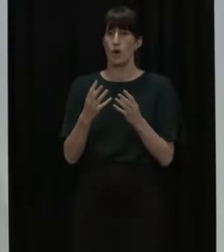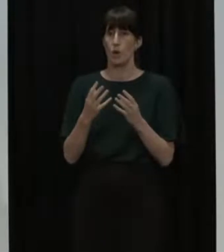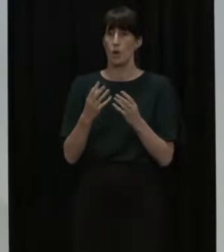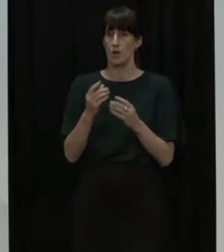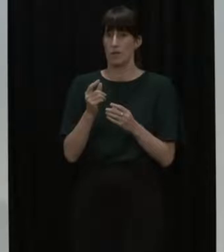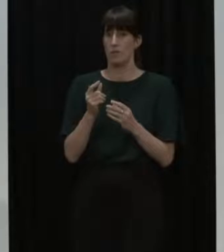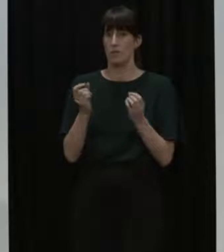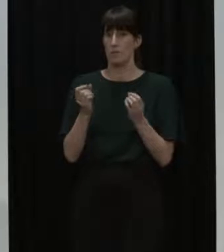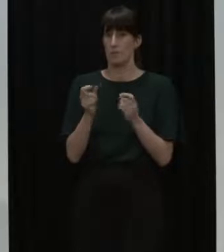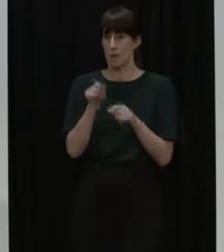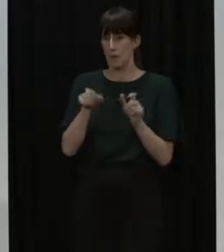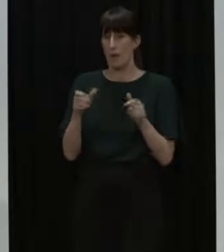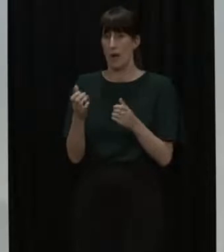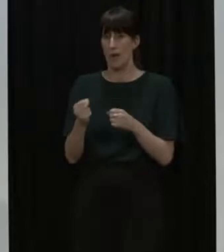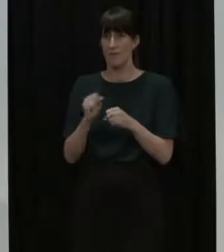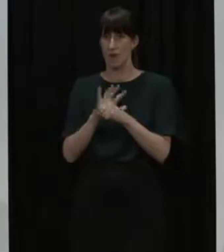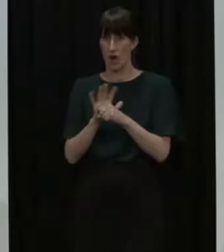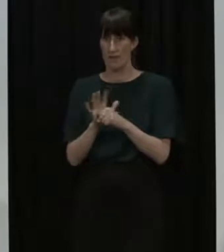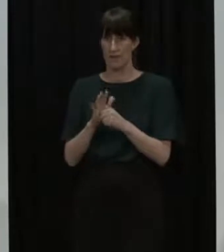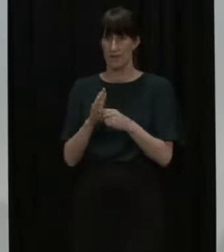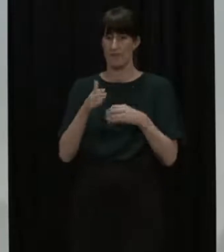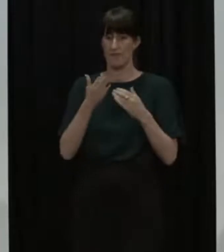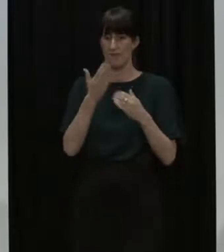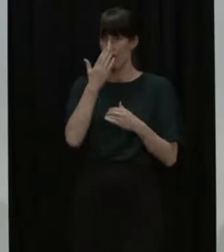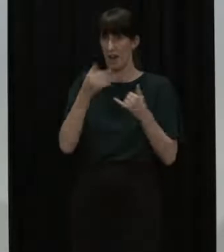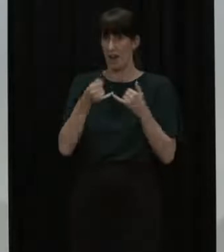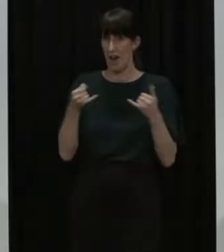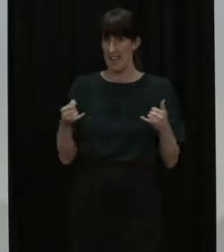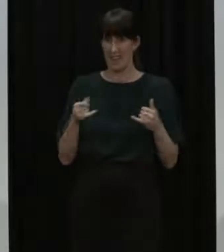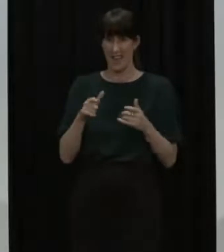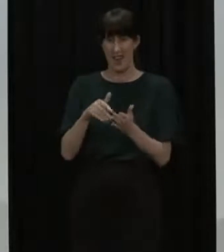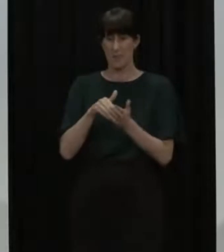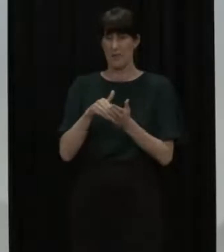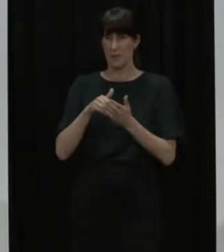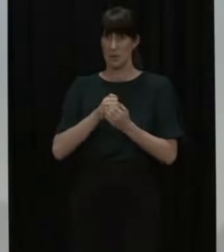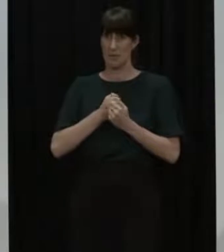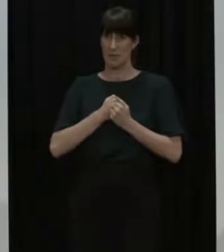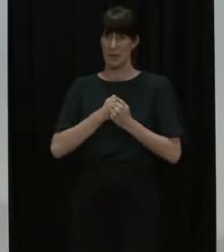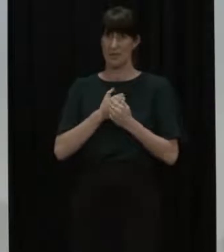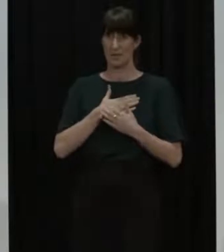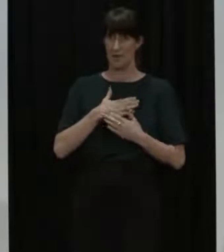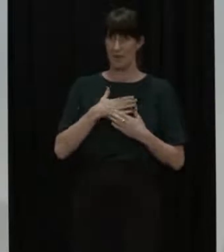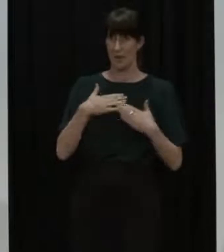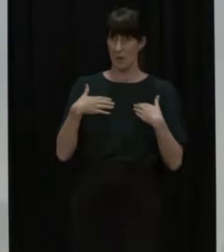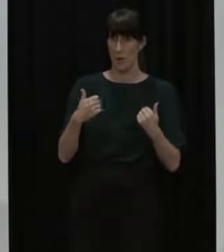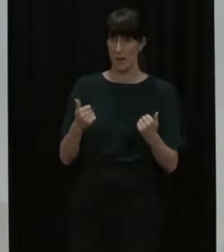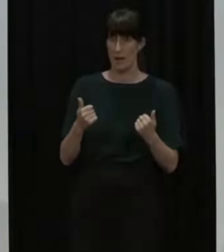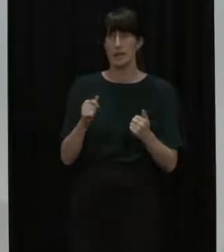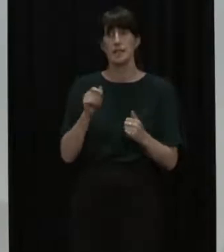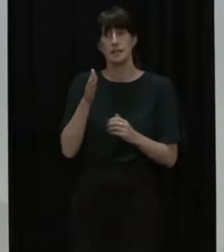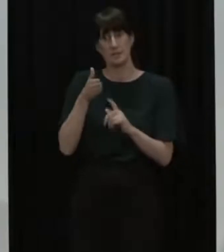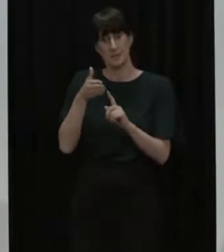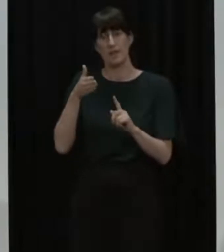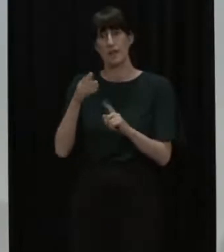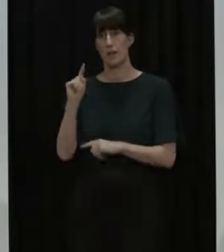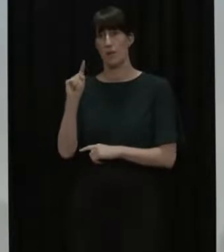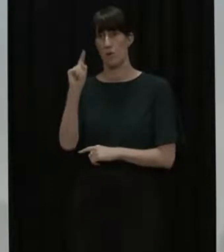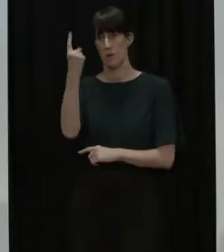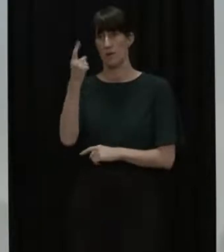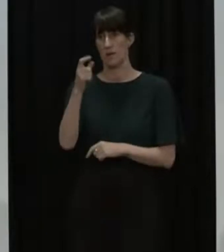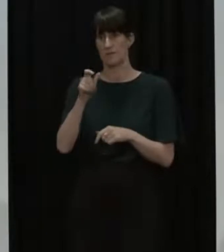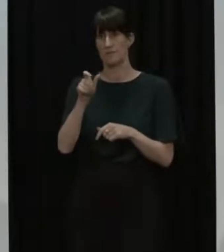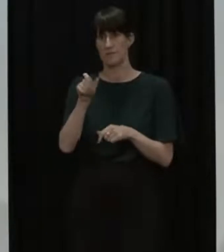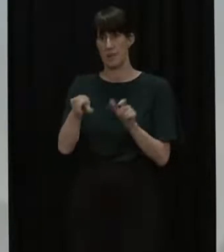a crucial role in keeping us all safe and well. These workers, especially in Tamaki Makaurau, are working